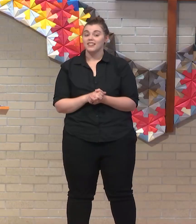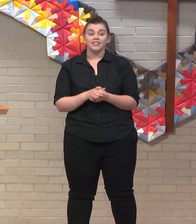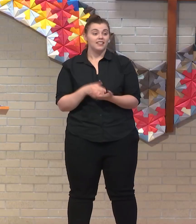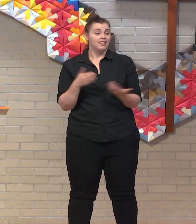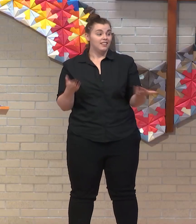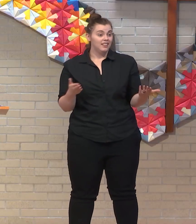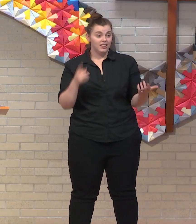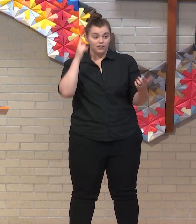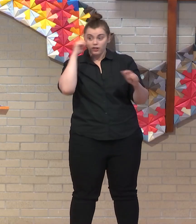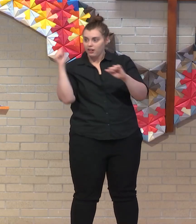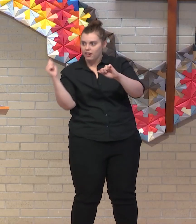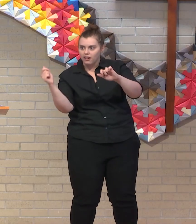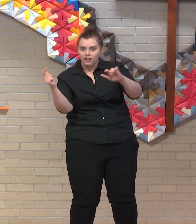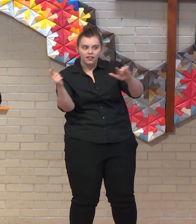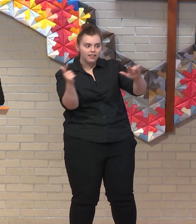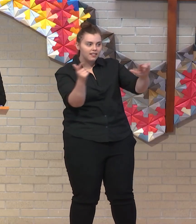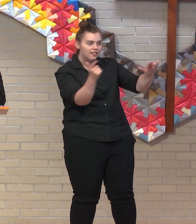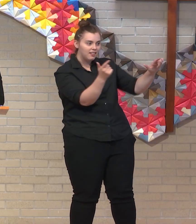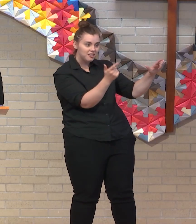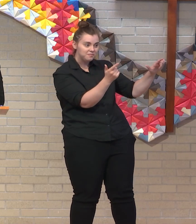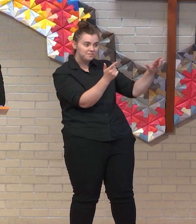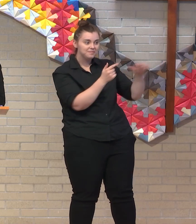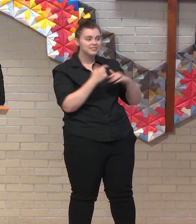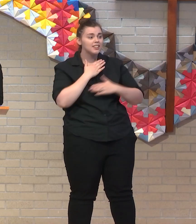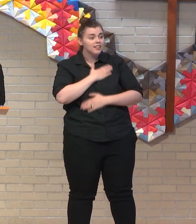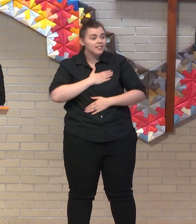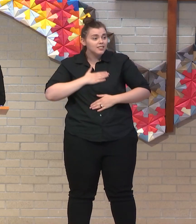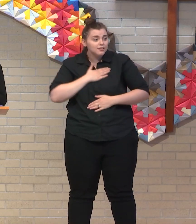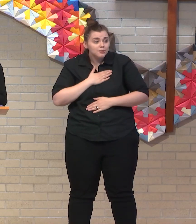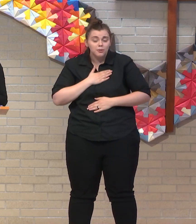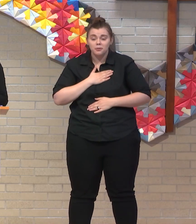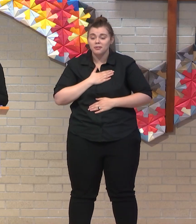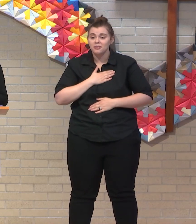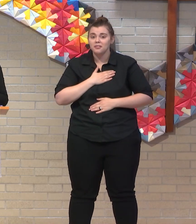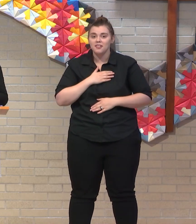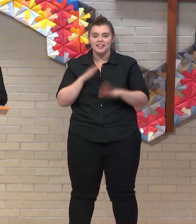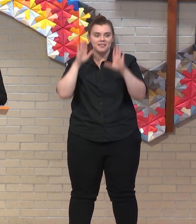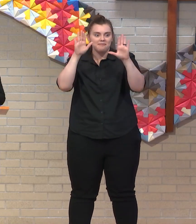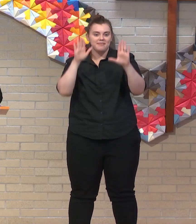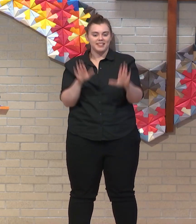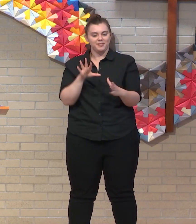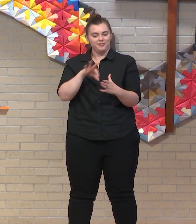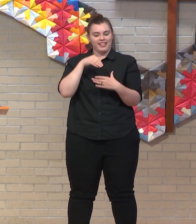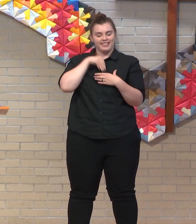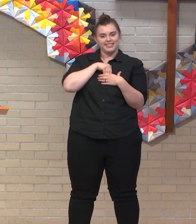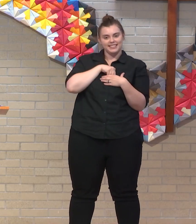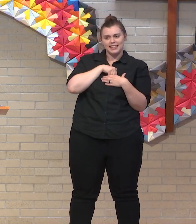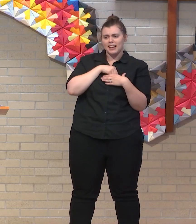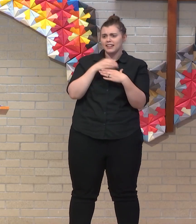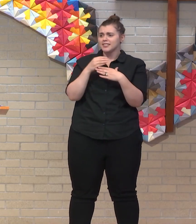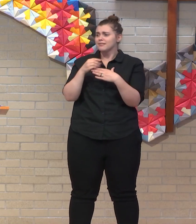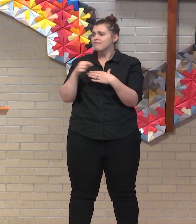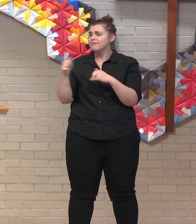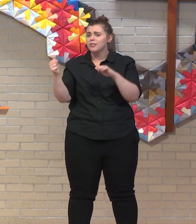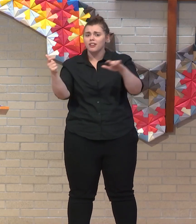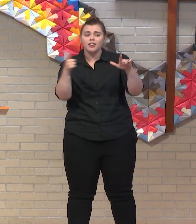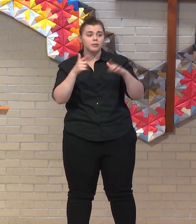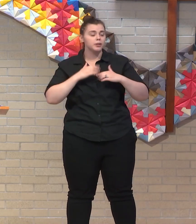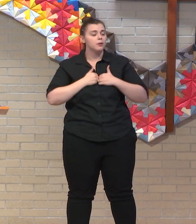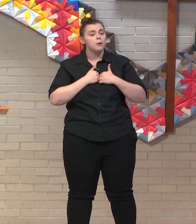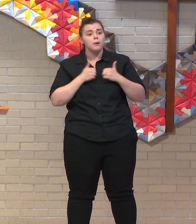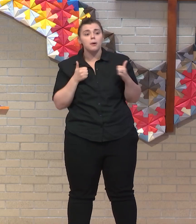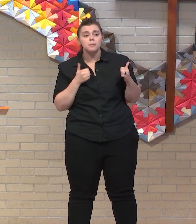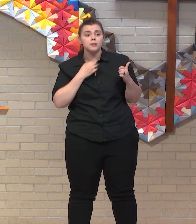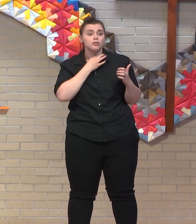And to each and every one of you, enjoy the manifold magnificence within you and between you. Be open,